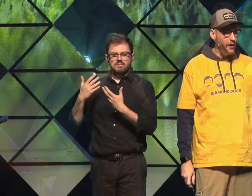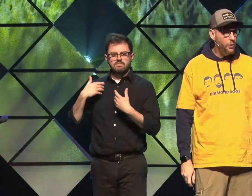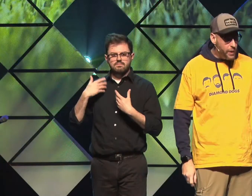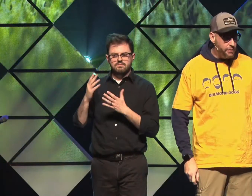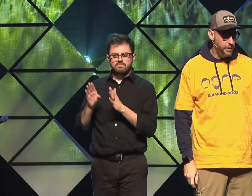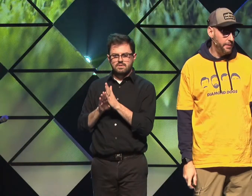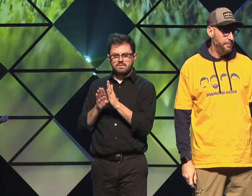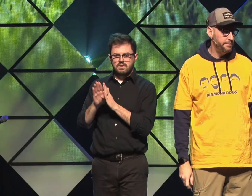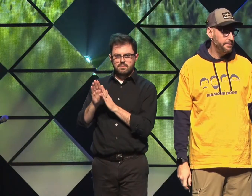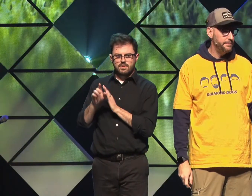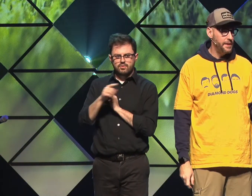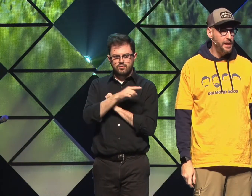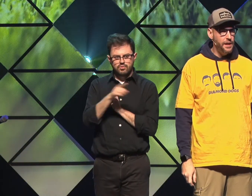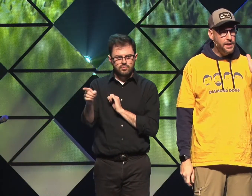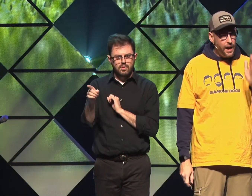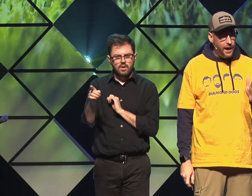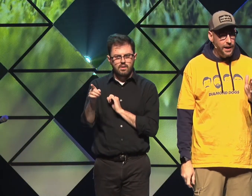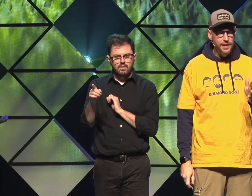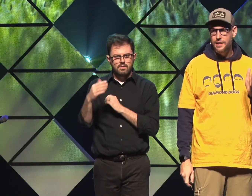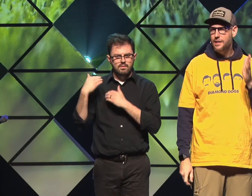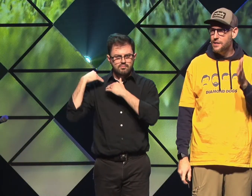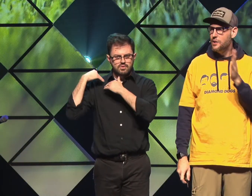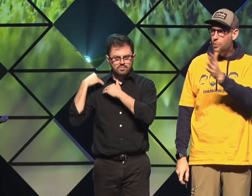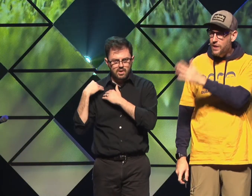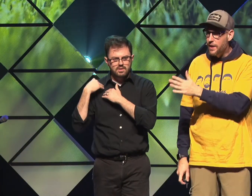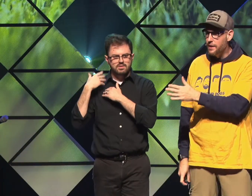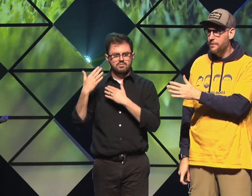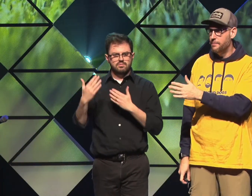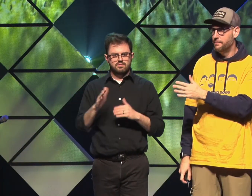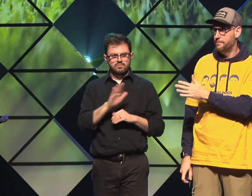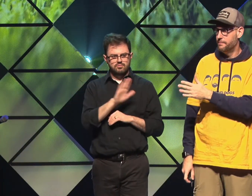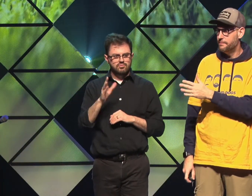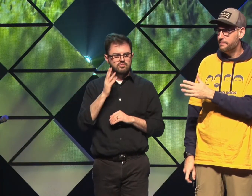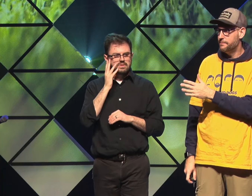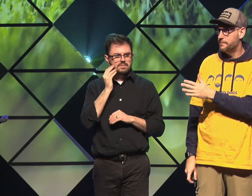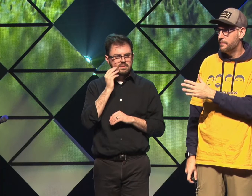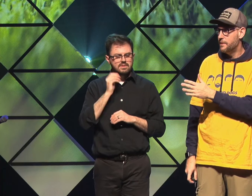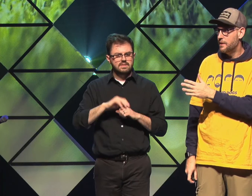You are the weaver. God is the weaving.